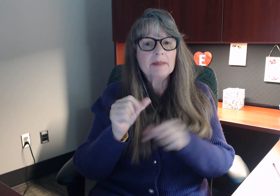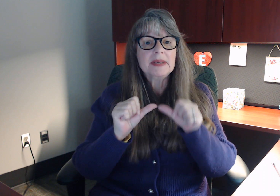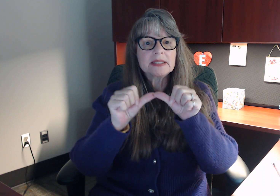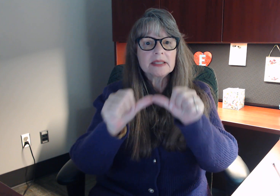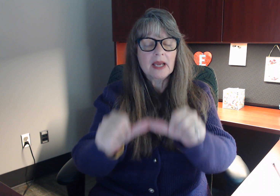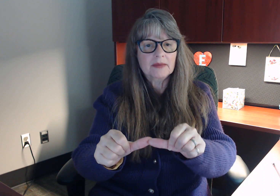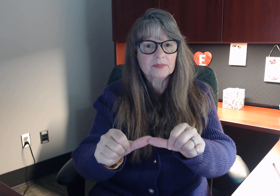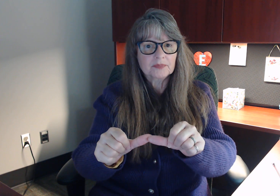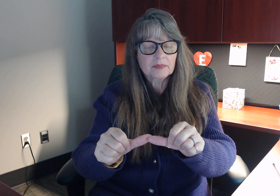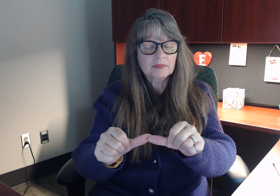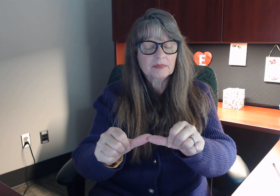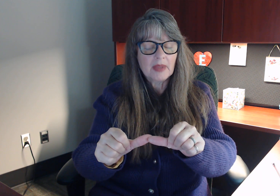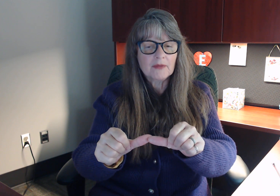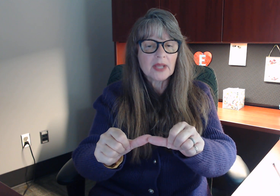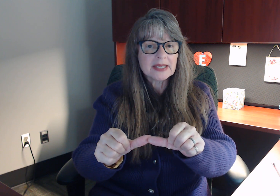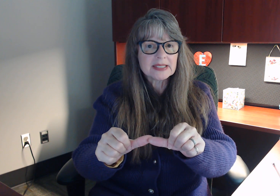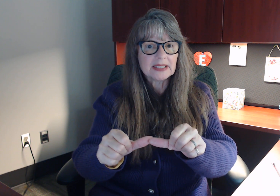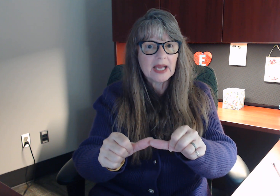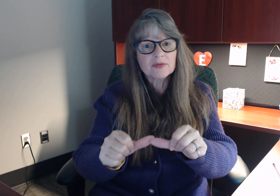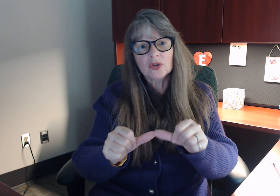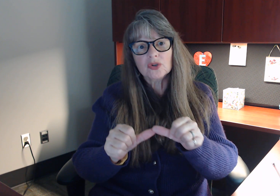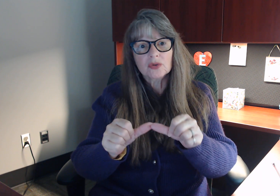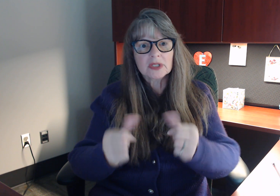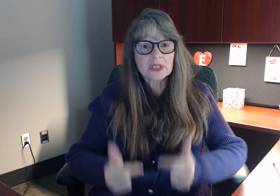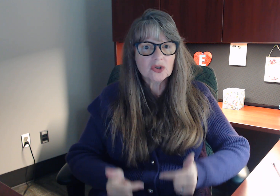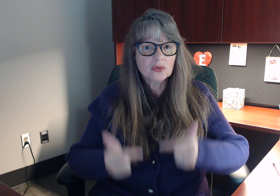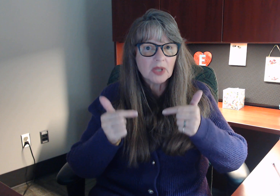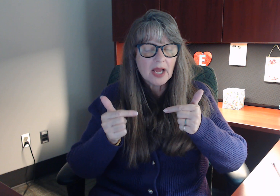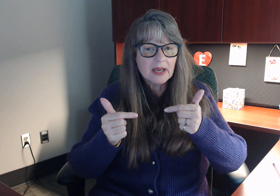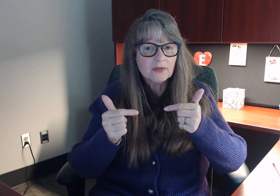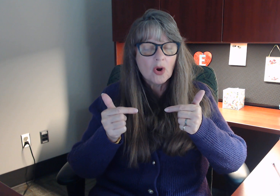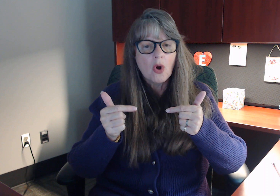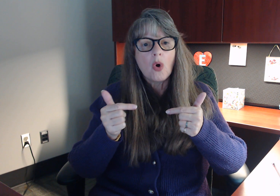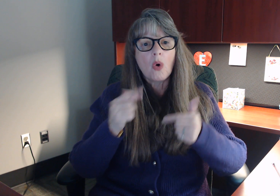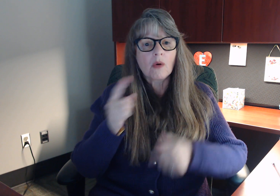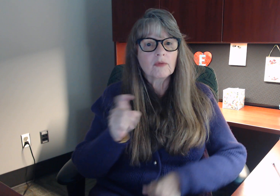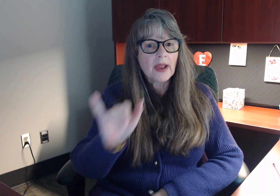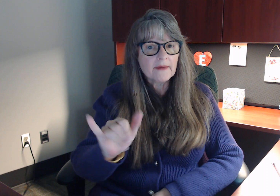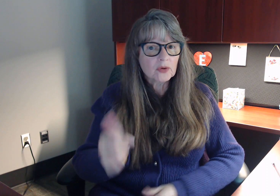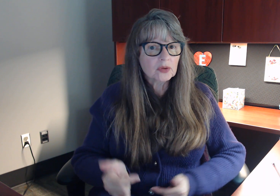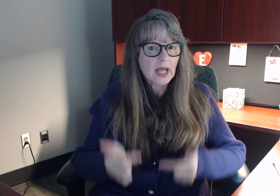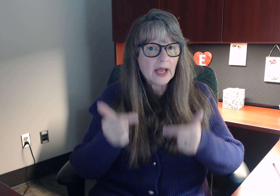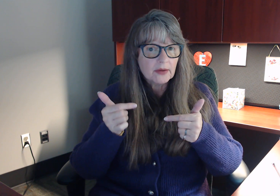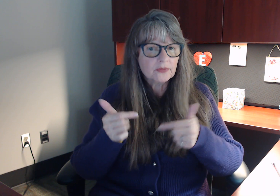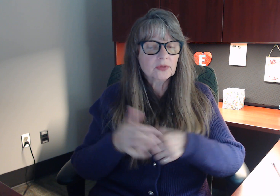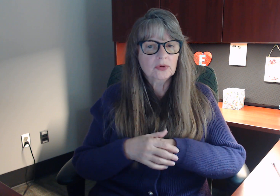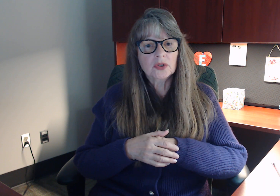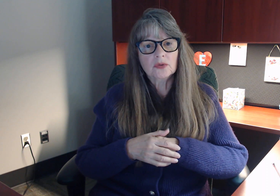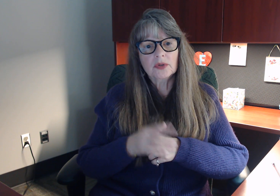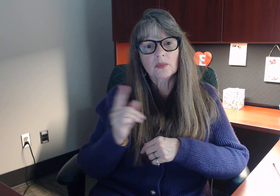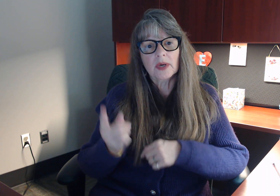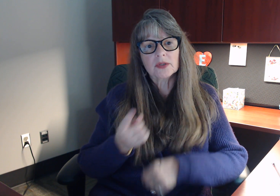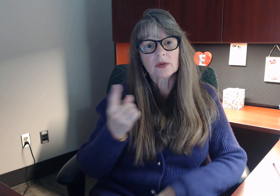means everlasting life. So you could do continued life or forever life. You could do either one. So this